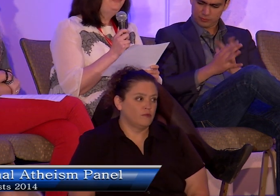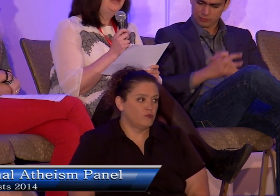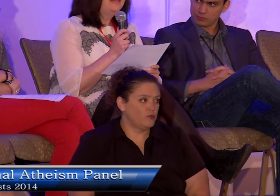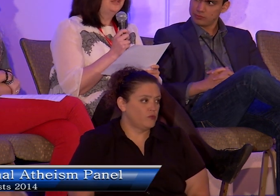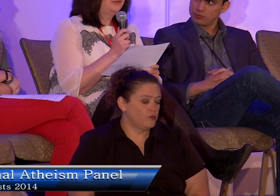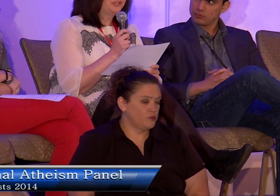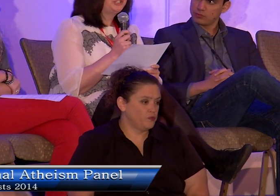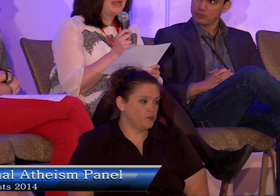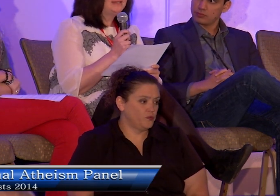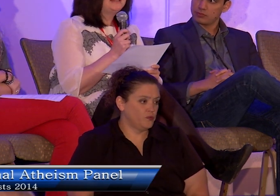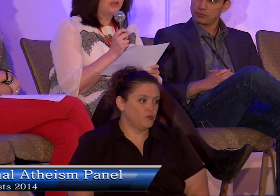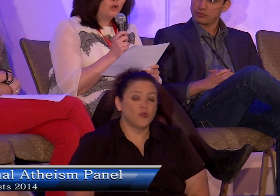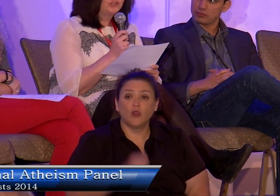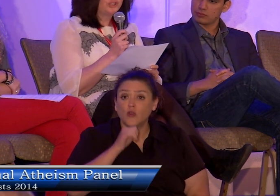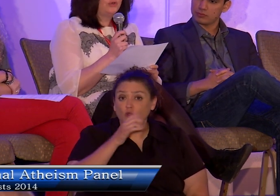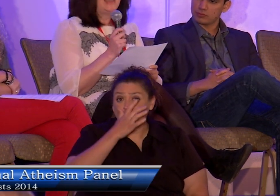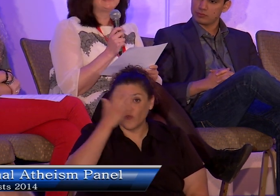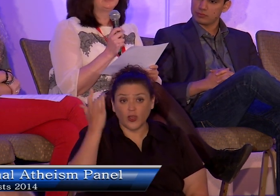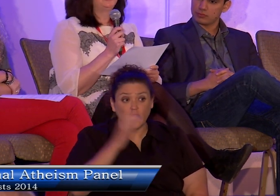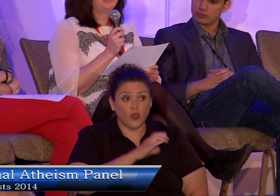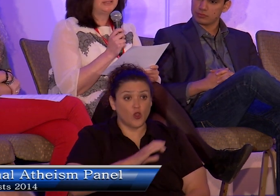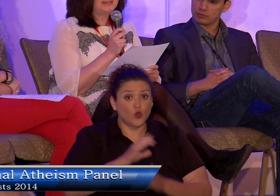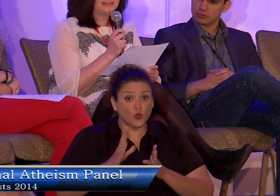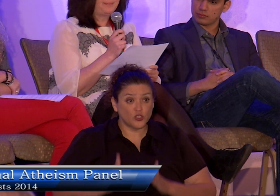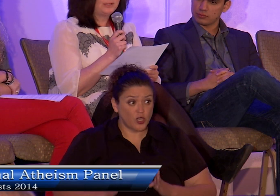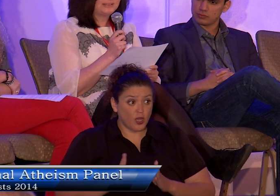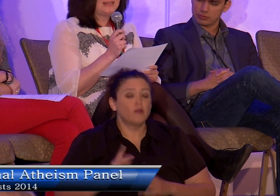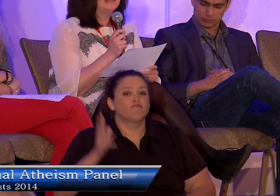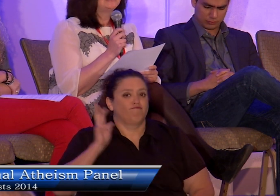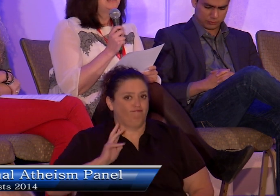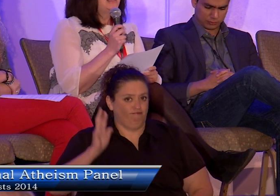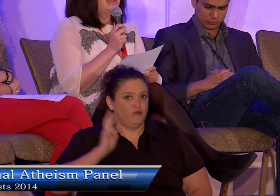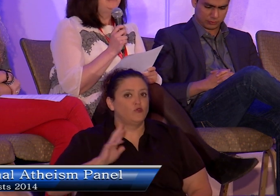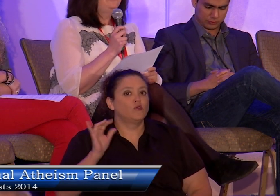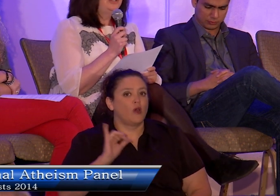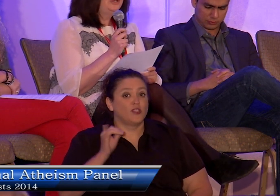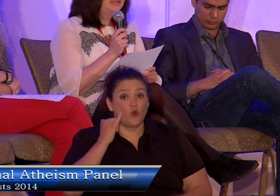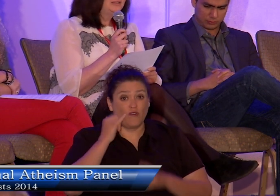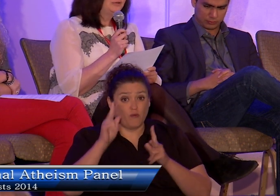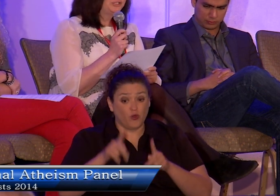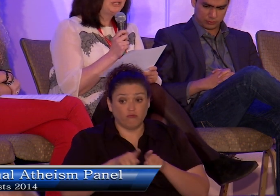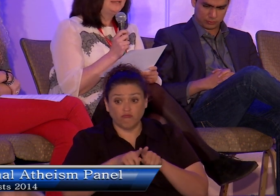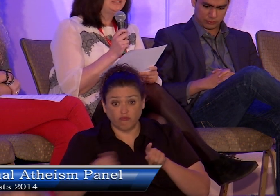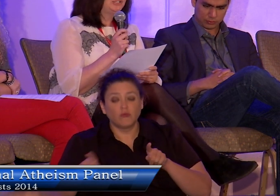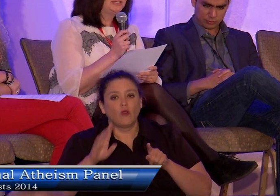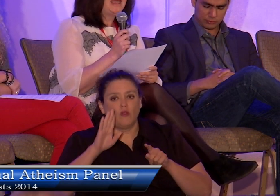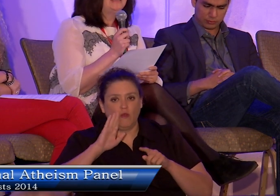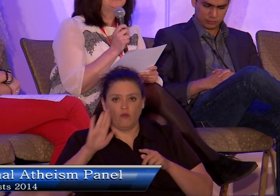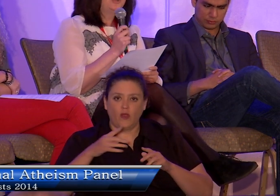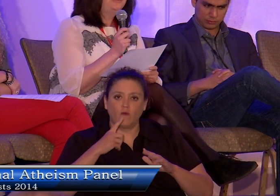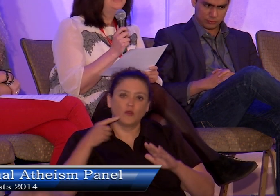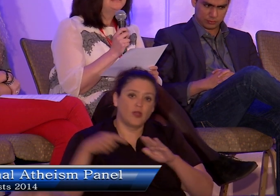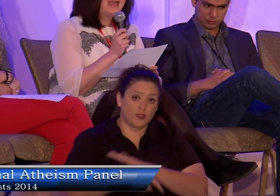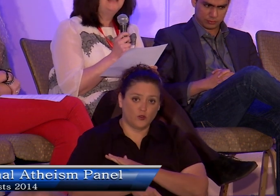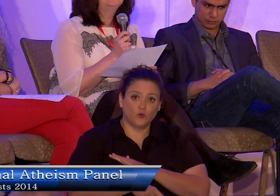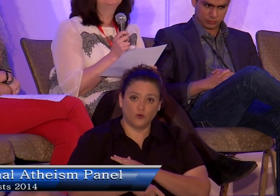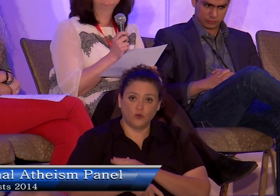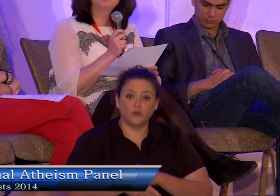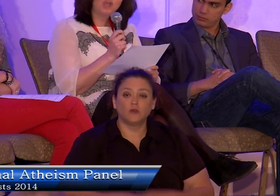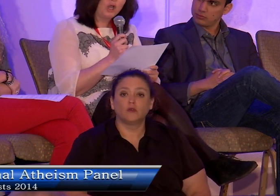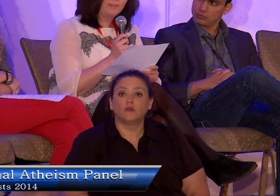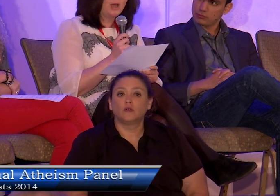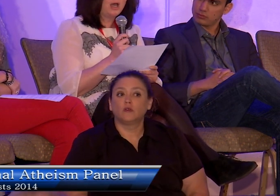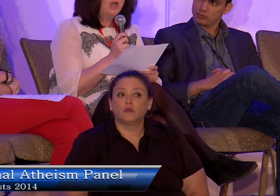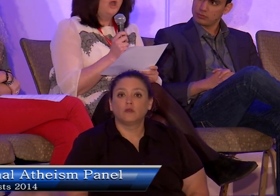Now don't forget that Christianity also executed its apostates. And if we look at Christianity today, it's not that the tenets,